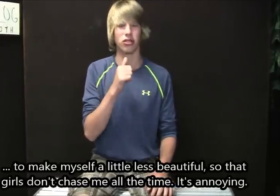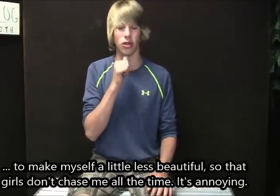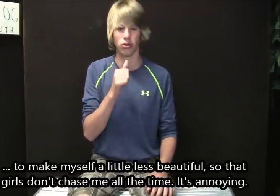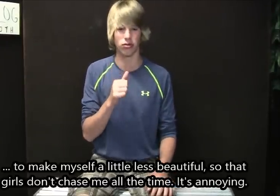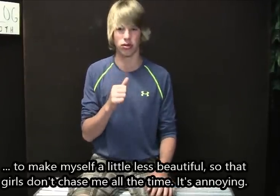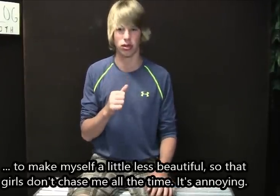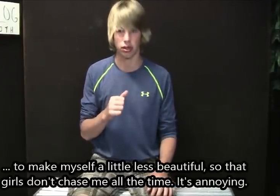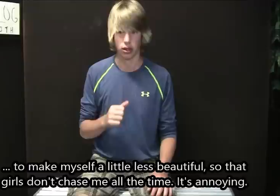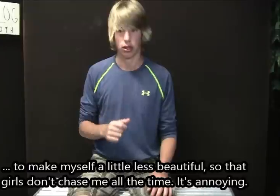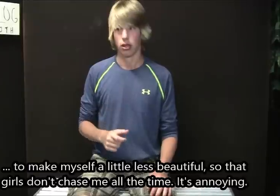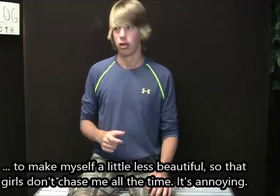don't